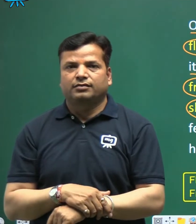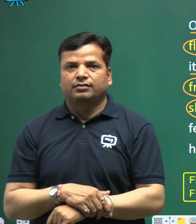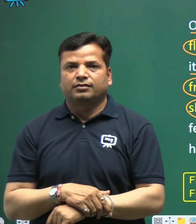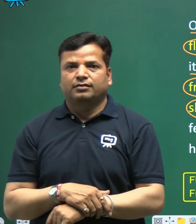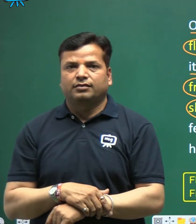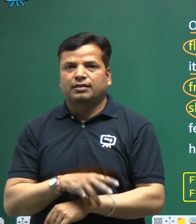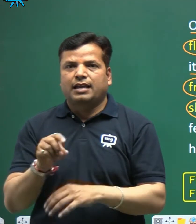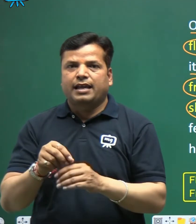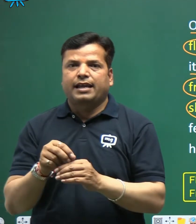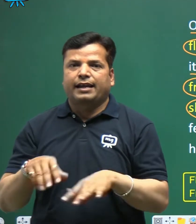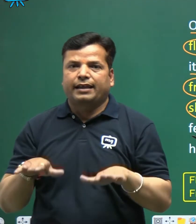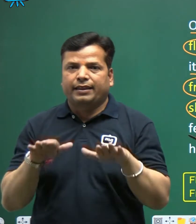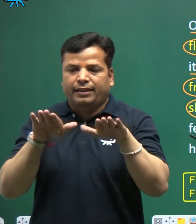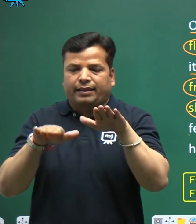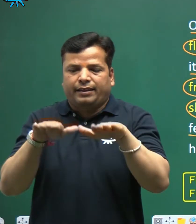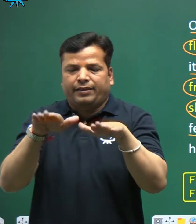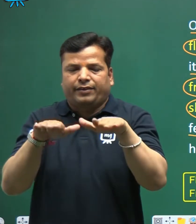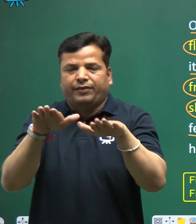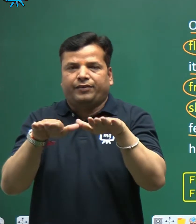at the feet